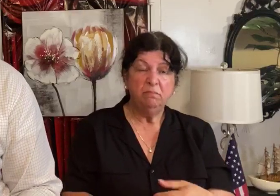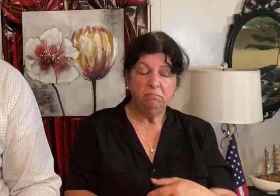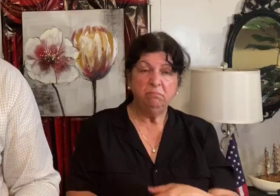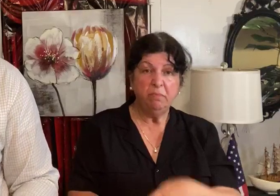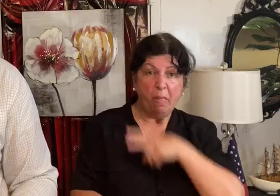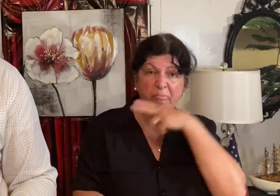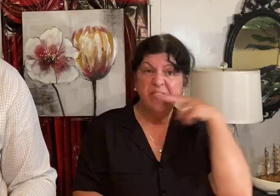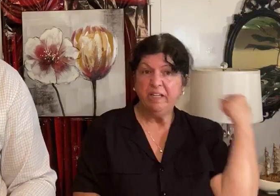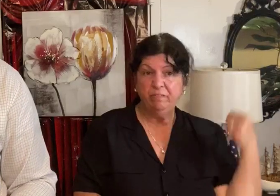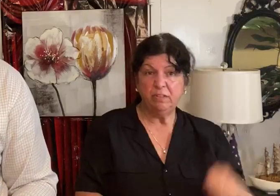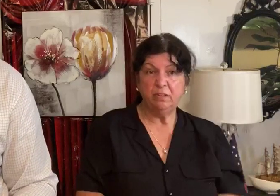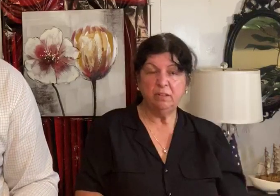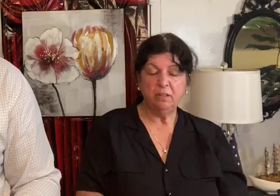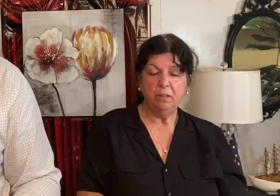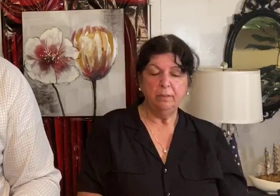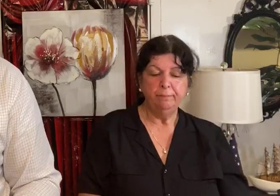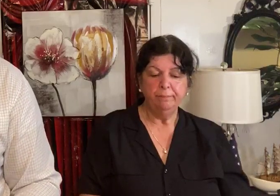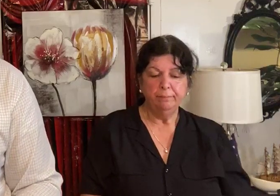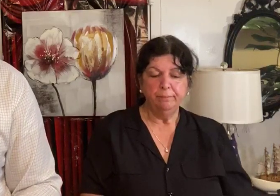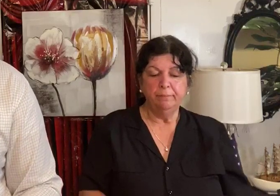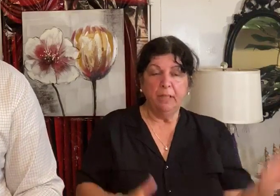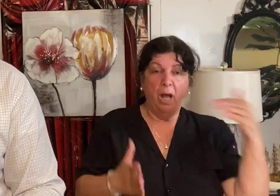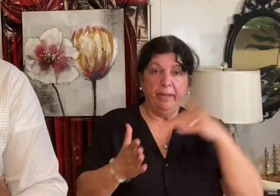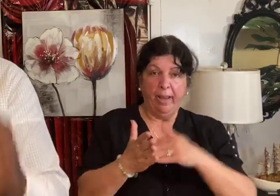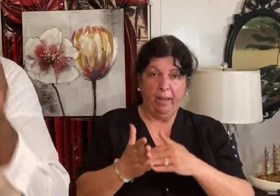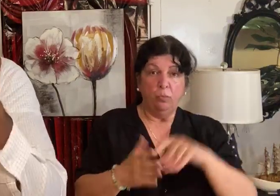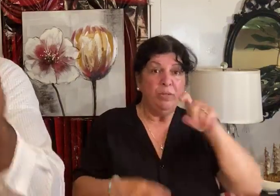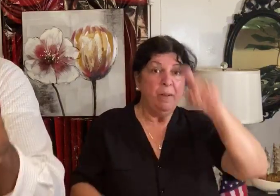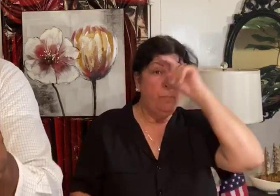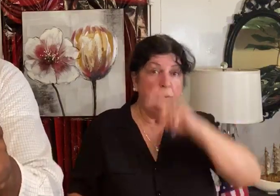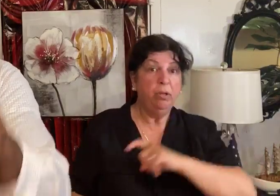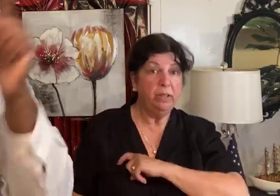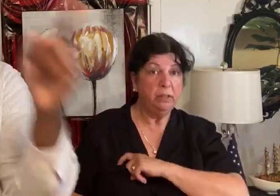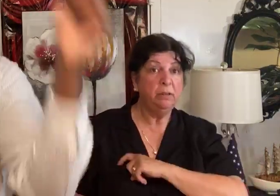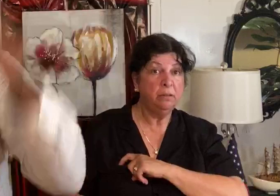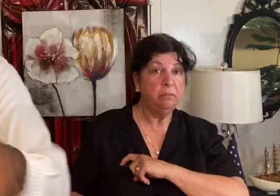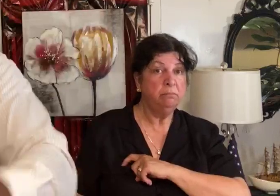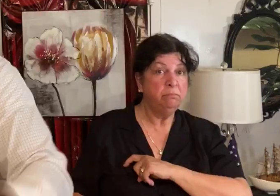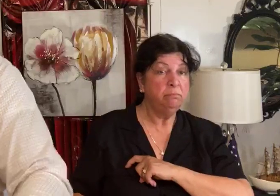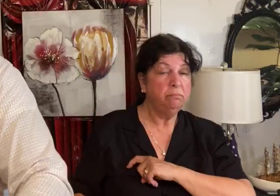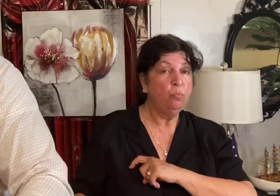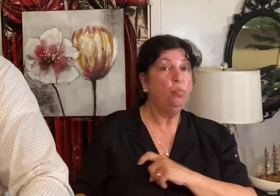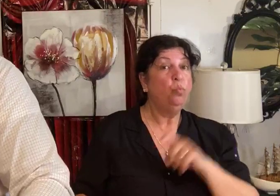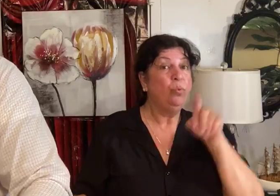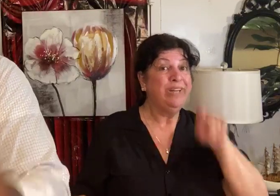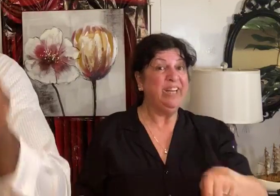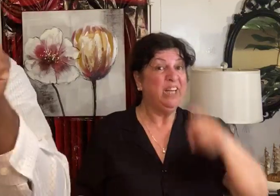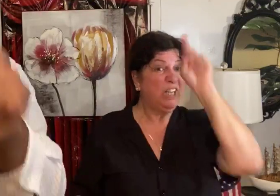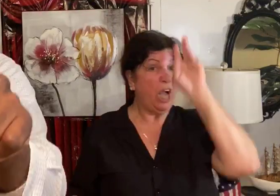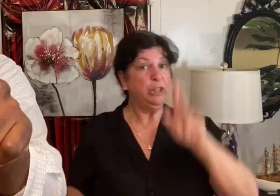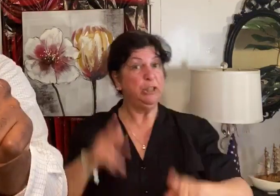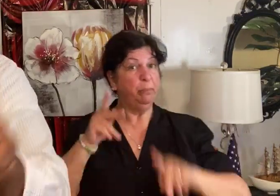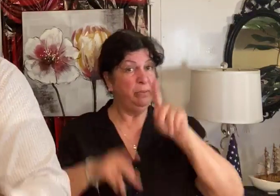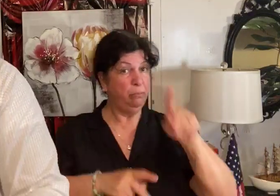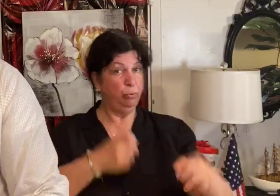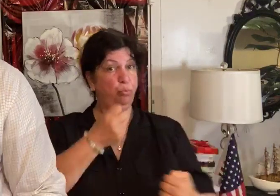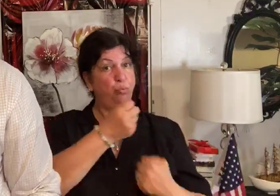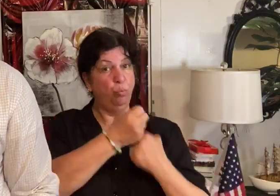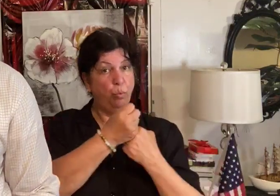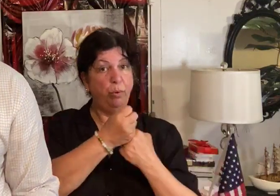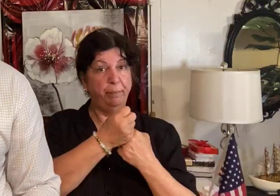speak. Again, we need law enforcement to take their stand, but we need God's people to back them